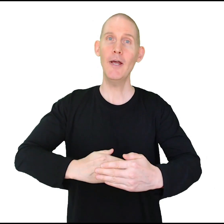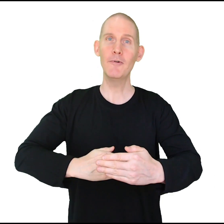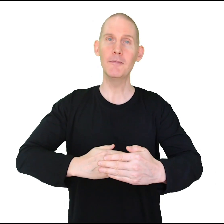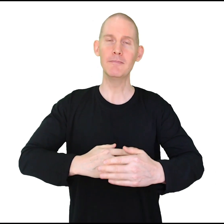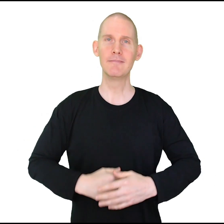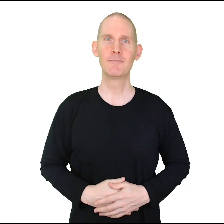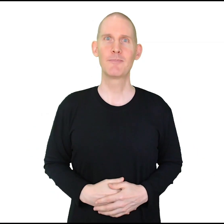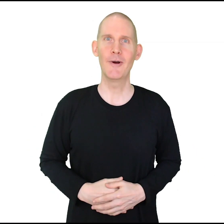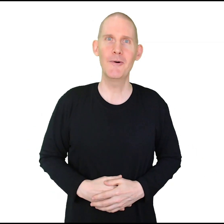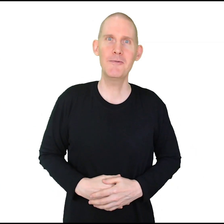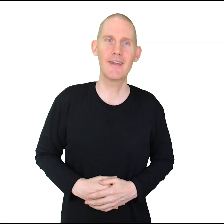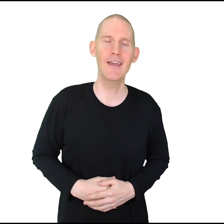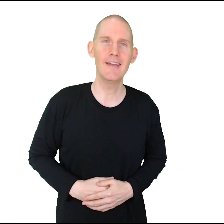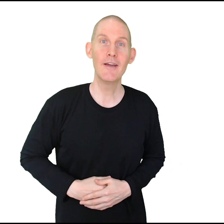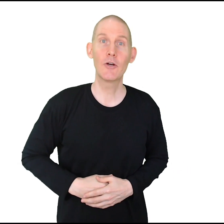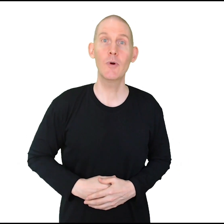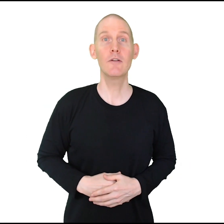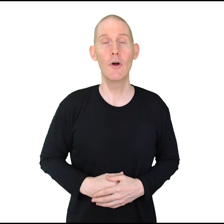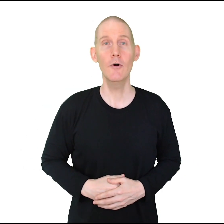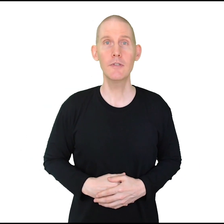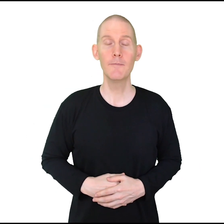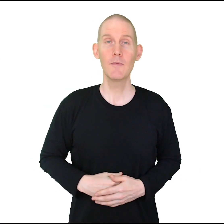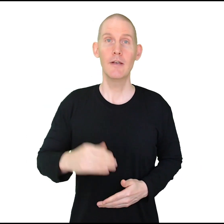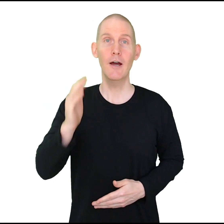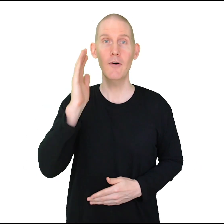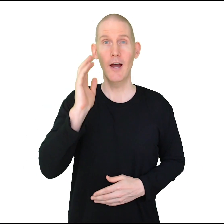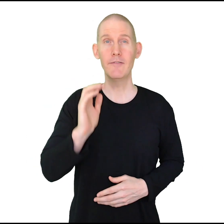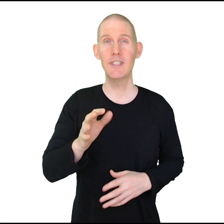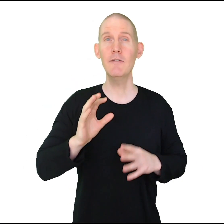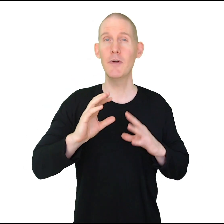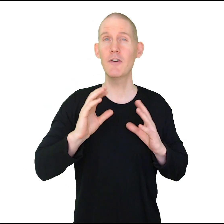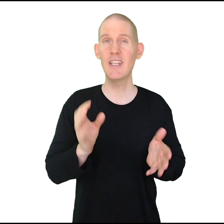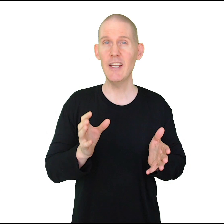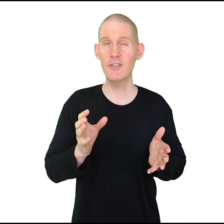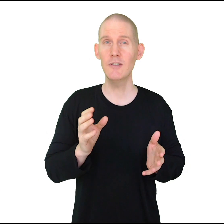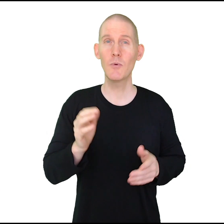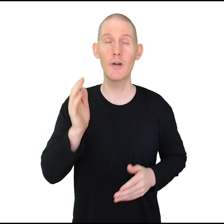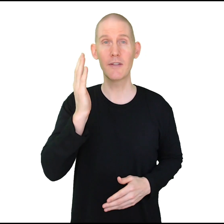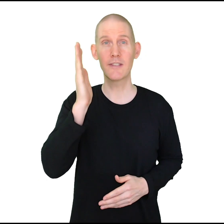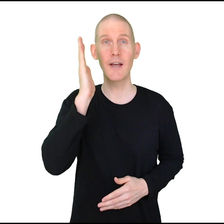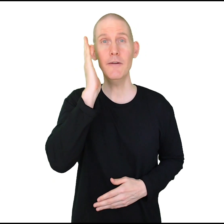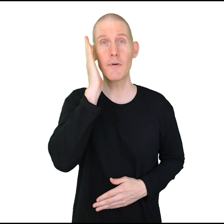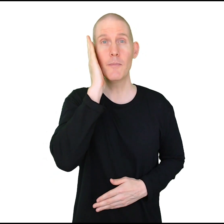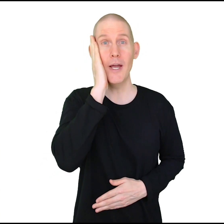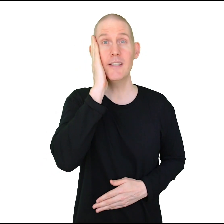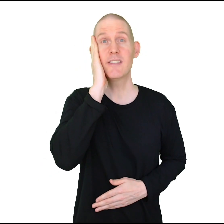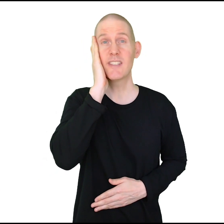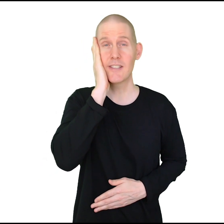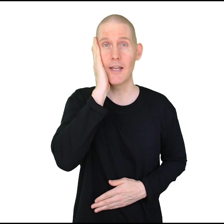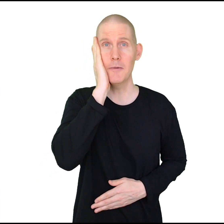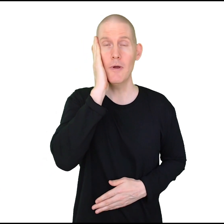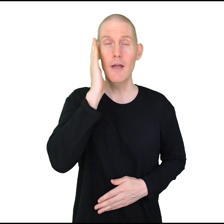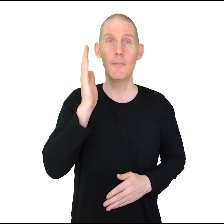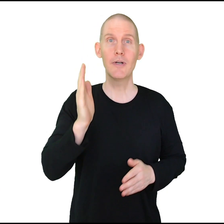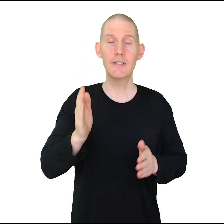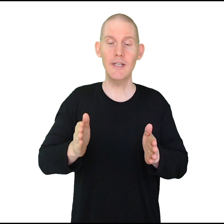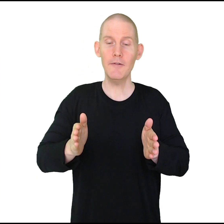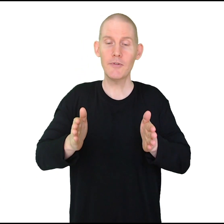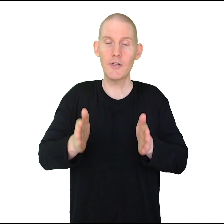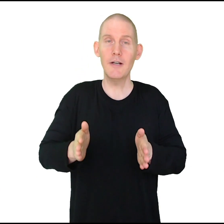Bedroom. Okay, quick note. Now, I've seen a variation where the sign for bed is the same, but instead of starting